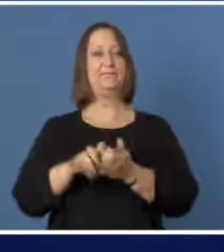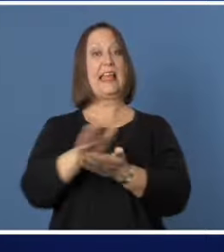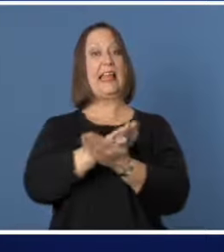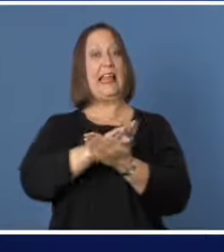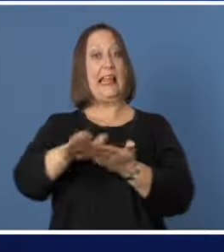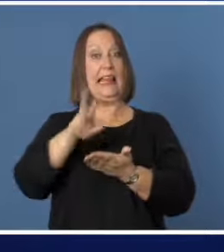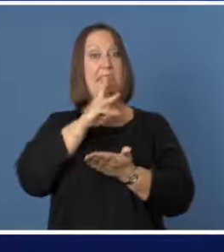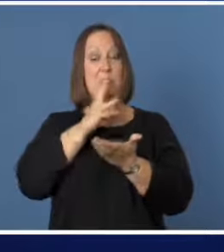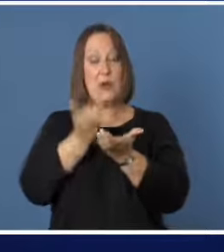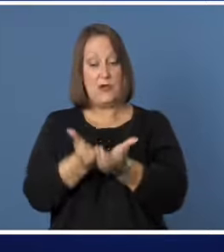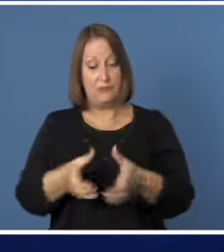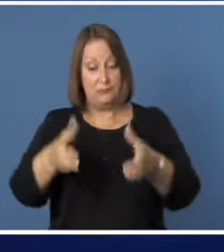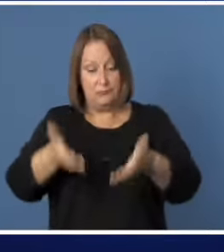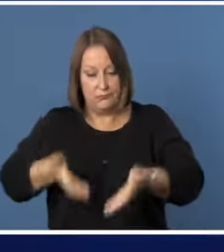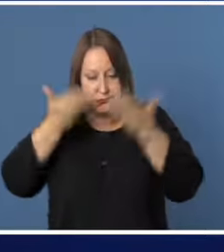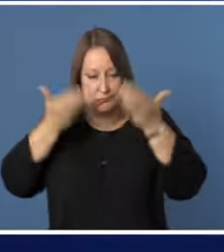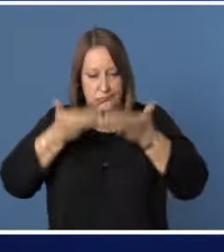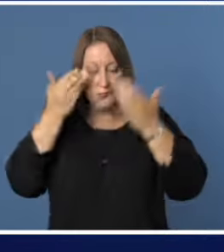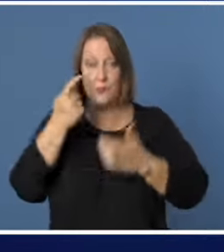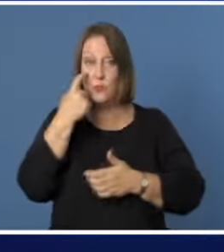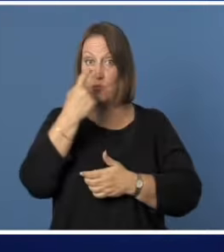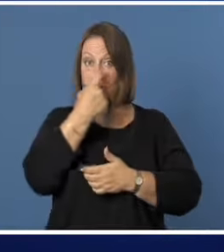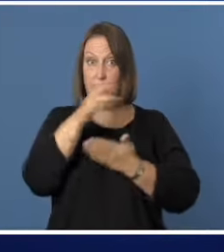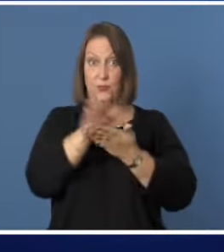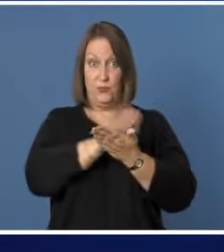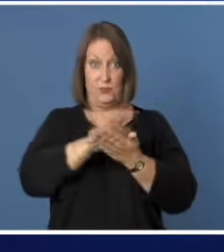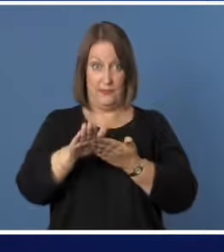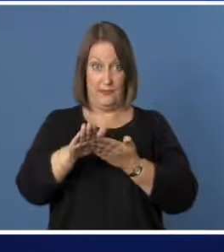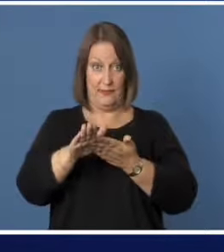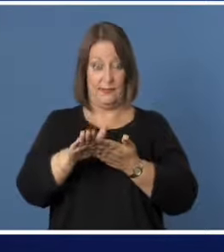Flush eyes with water.